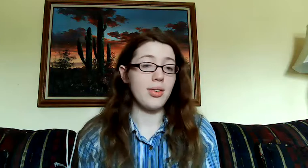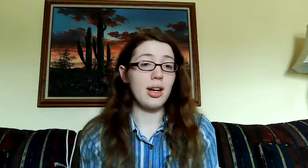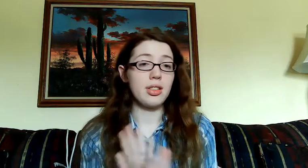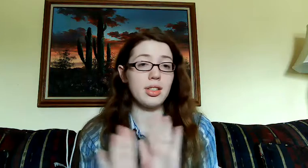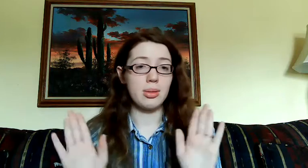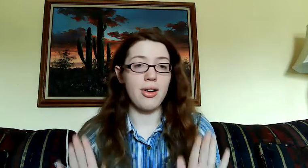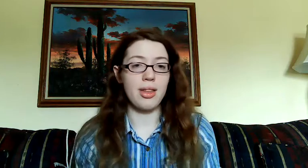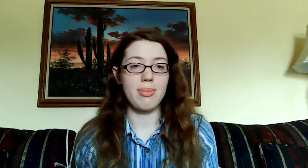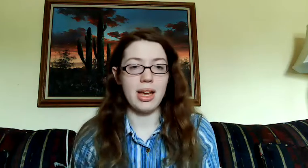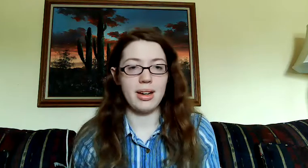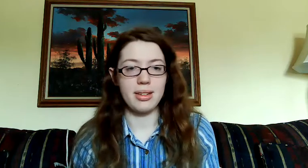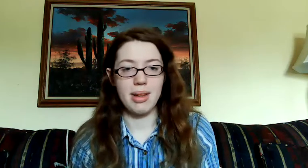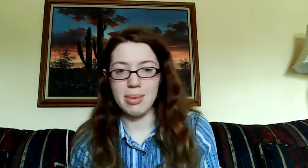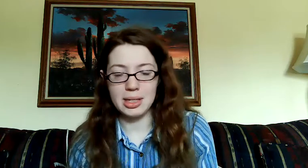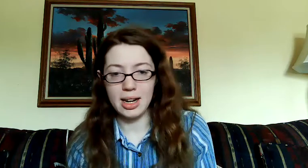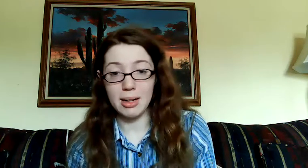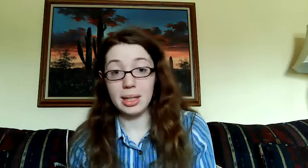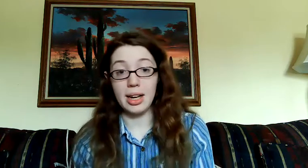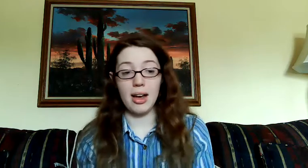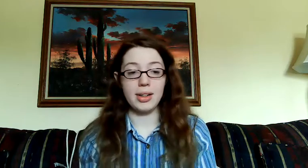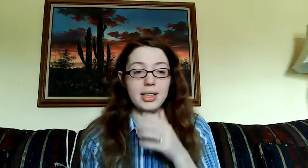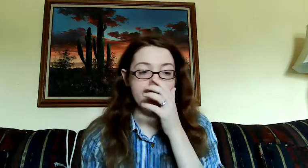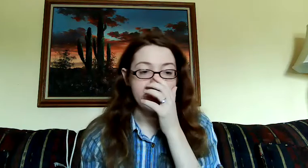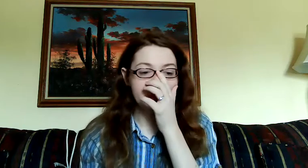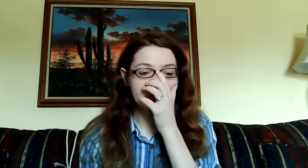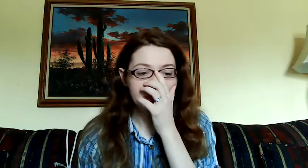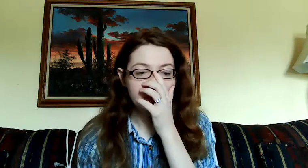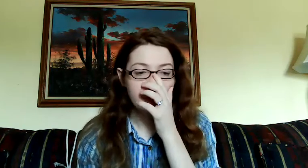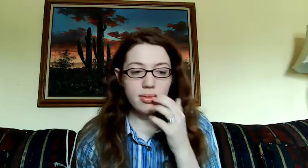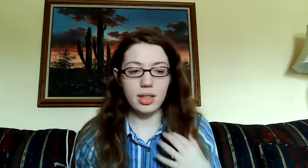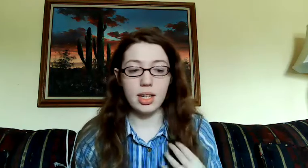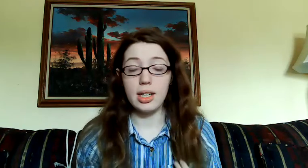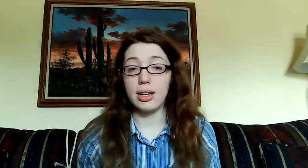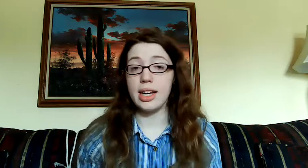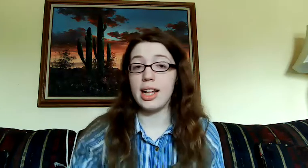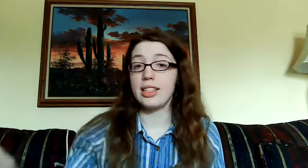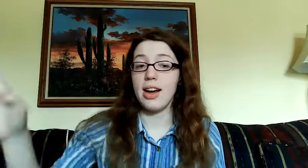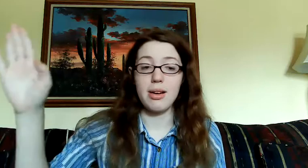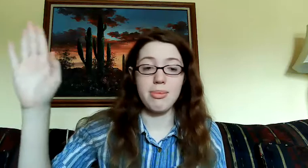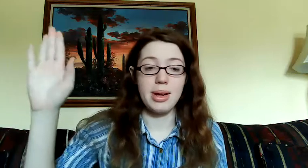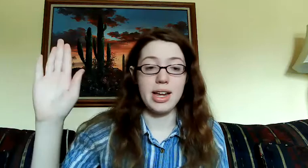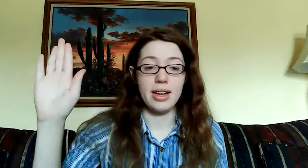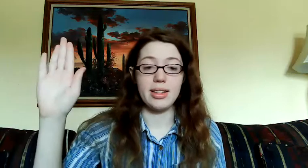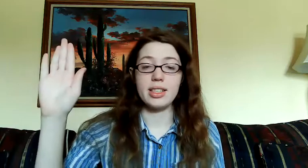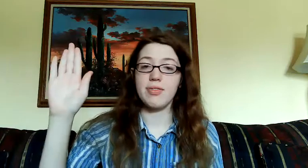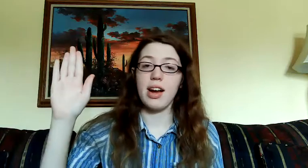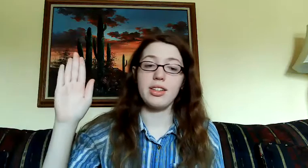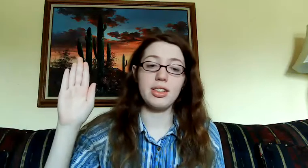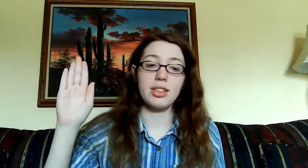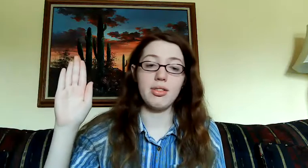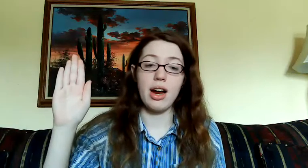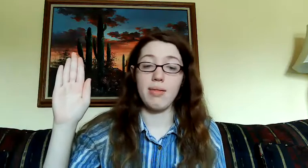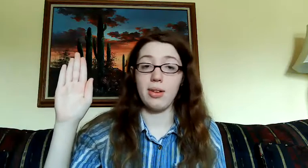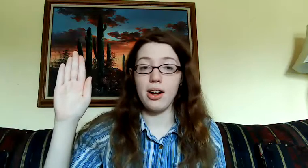is smarter than me, maybe it's not completely obvious. Now take classifier B. This classifier is to describe large